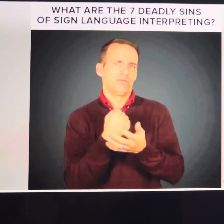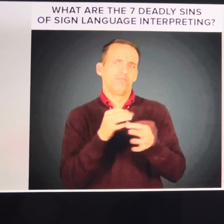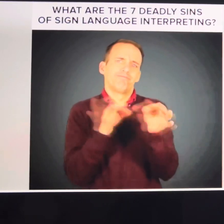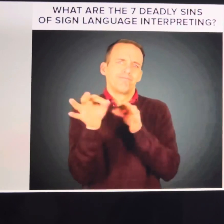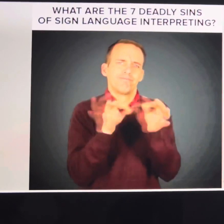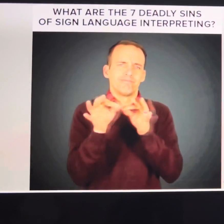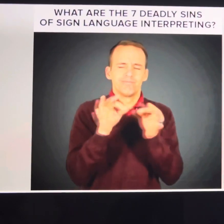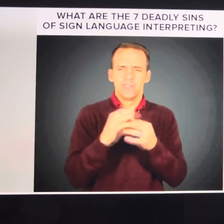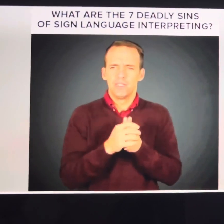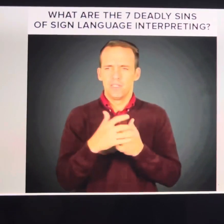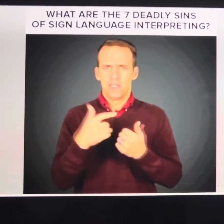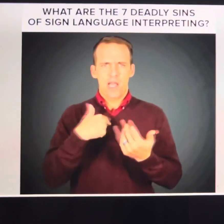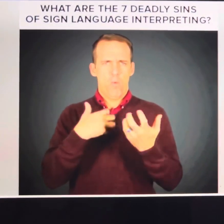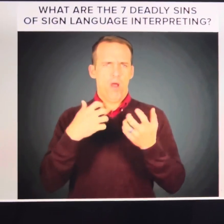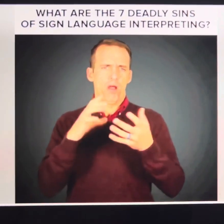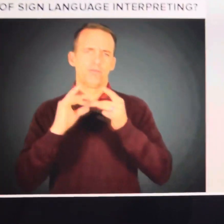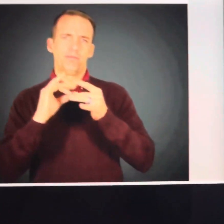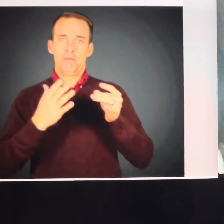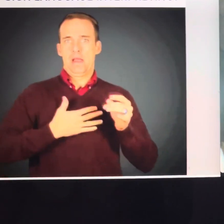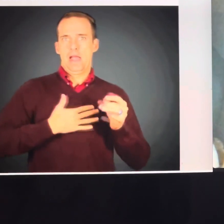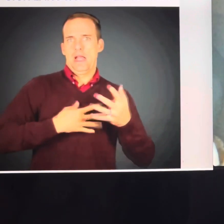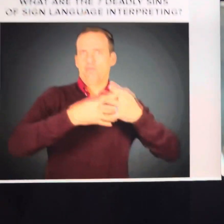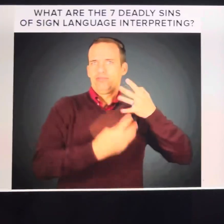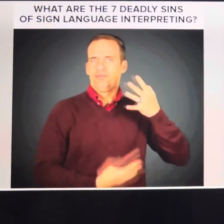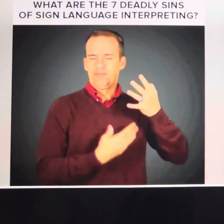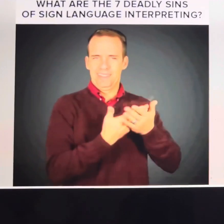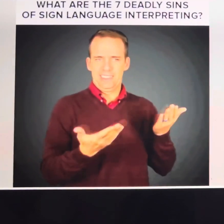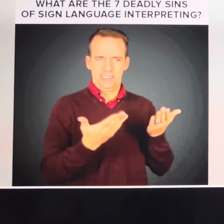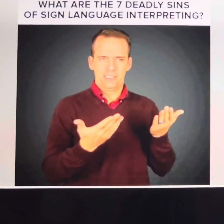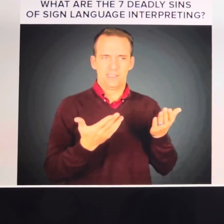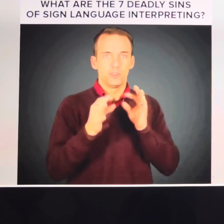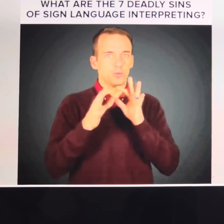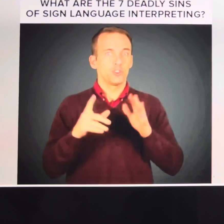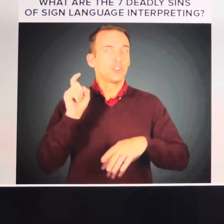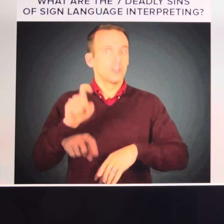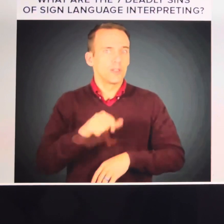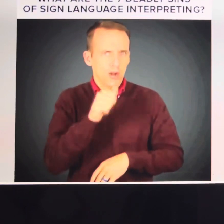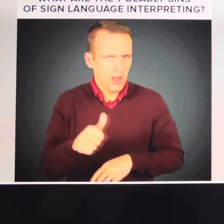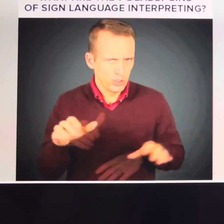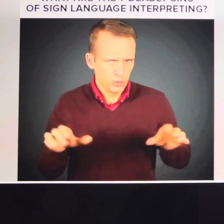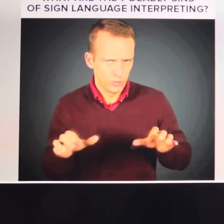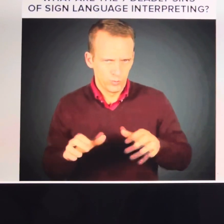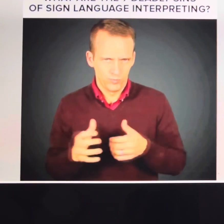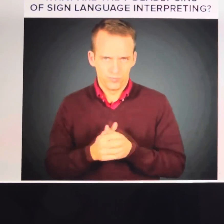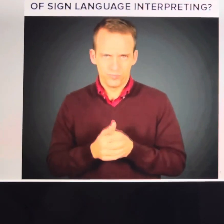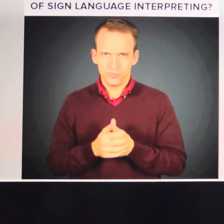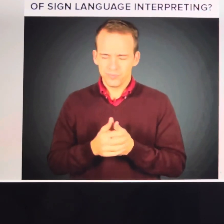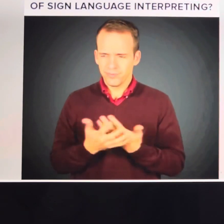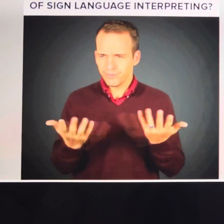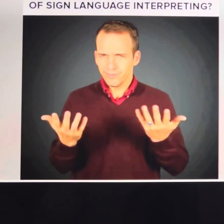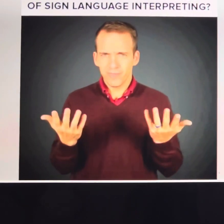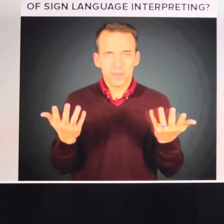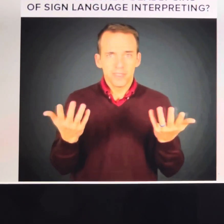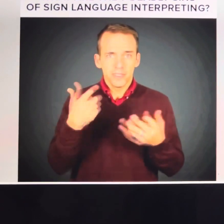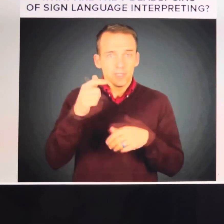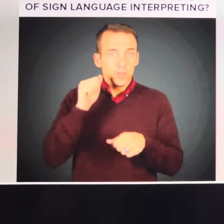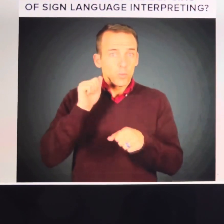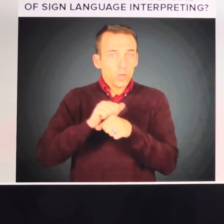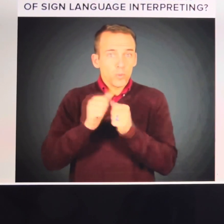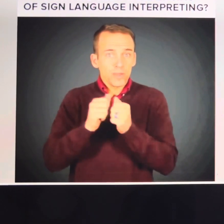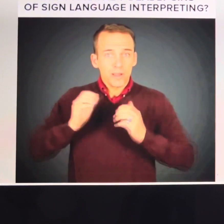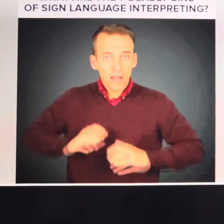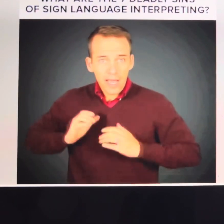or into the interpreting field, I'm going to explain a few things that you should not do